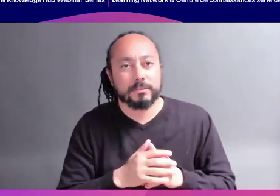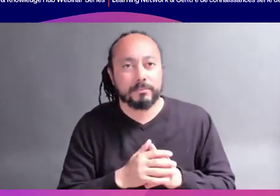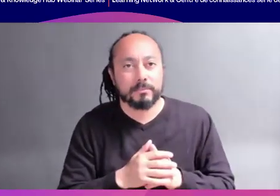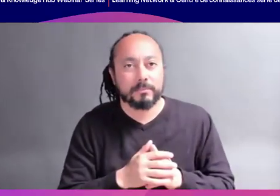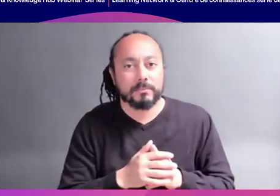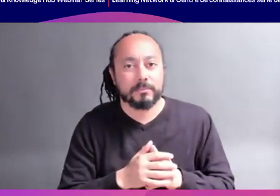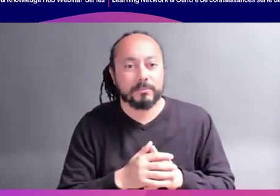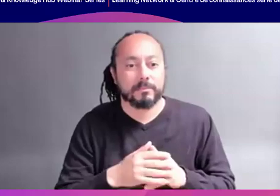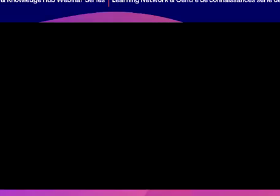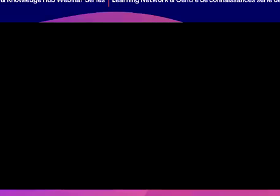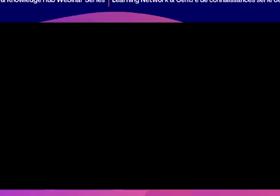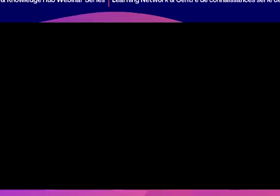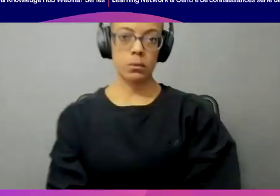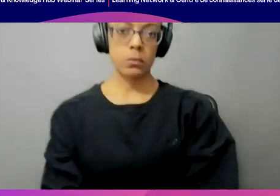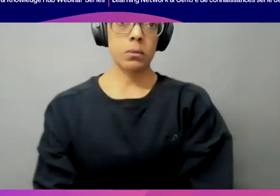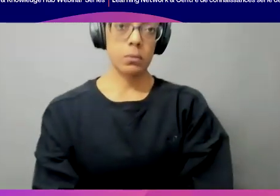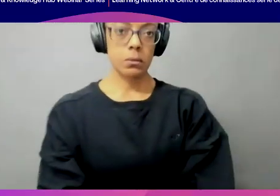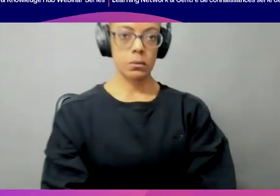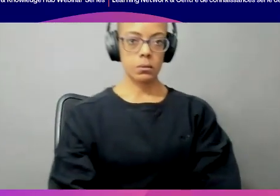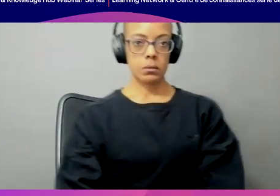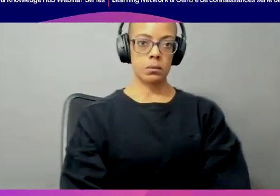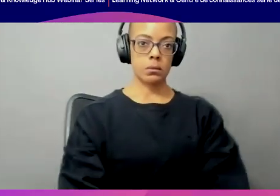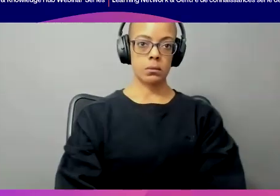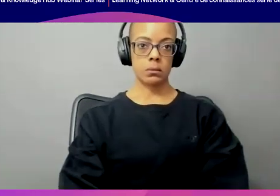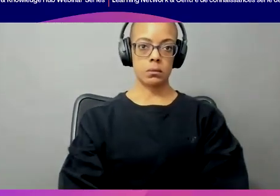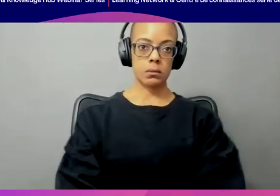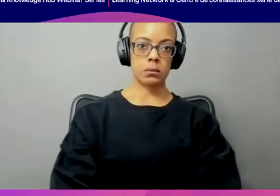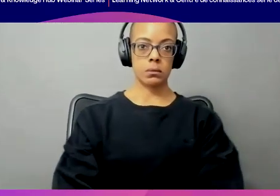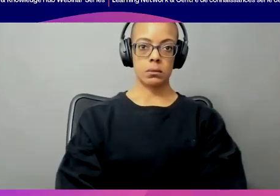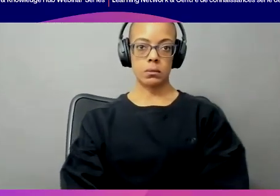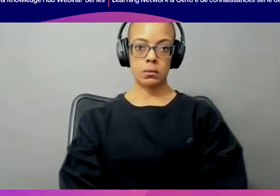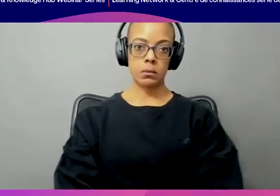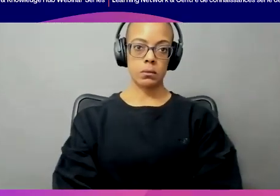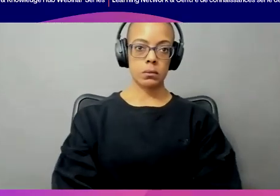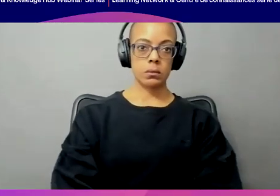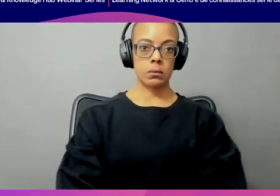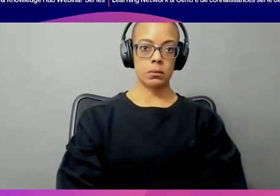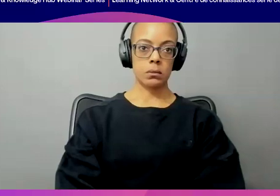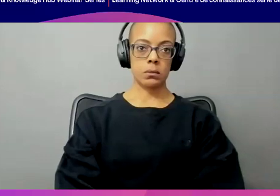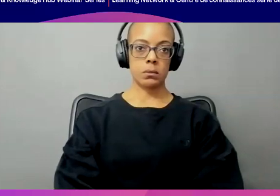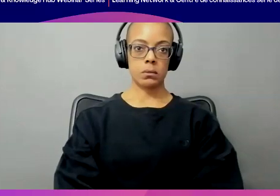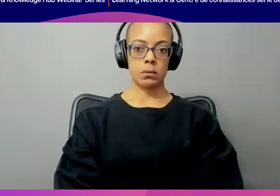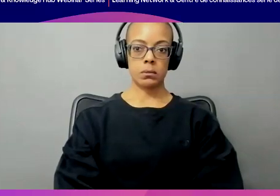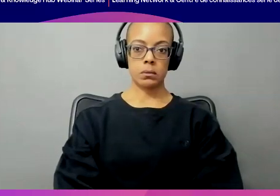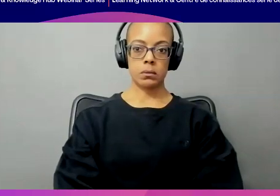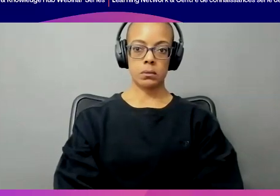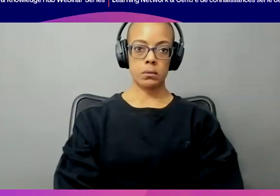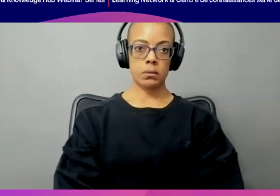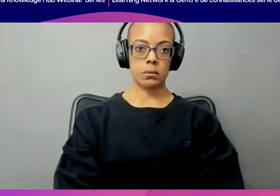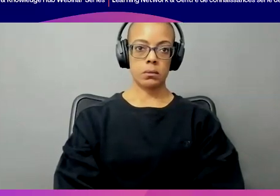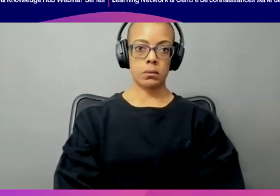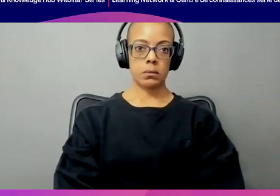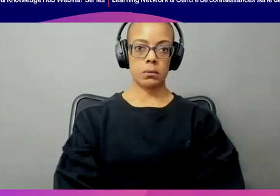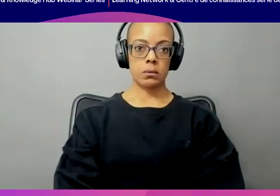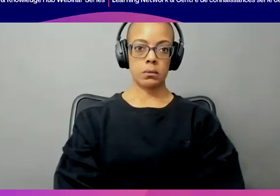because Leanne, on this next part of our journey, we are really thinking about different ways and architectures of how people